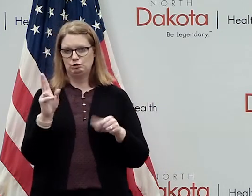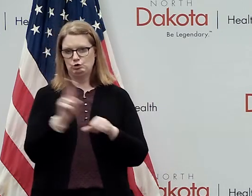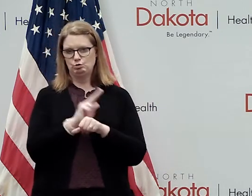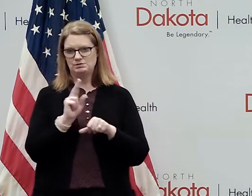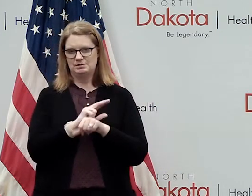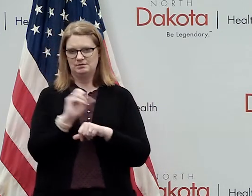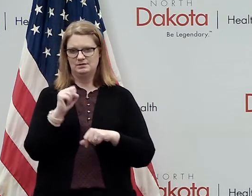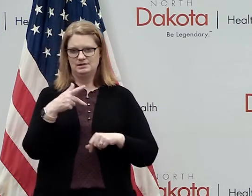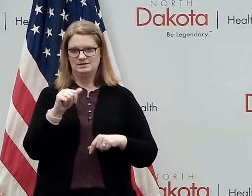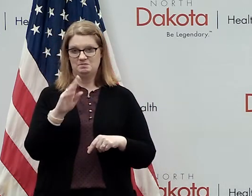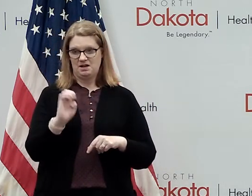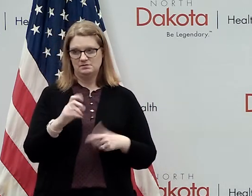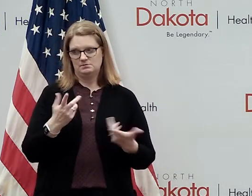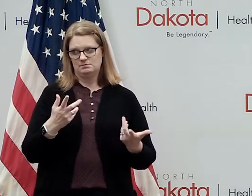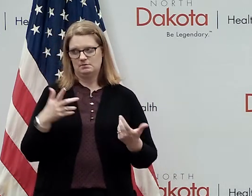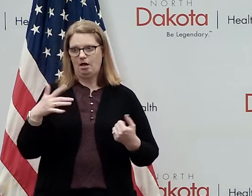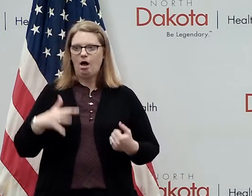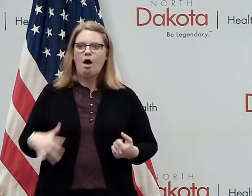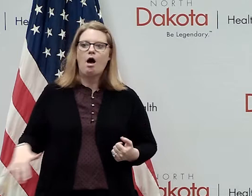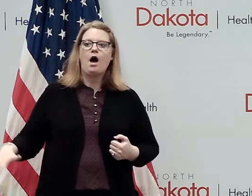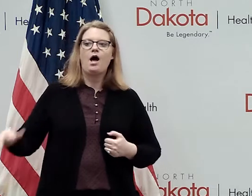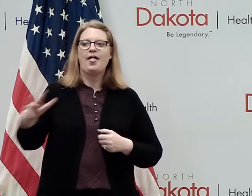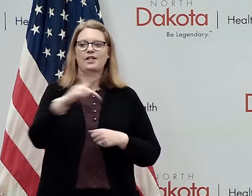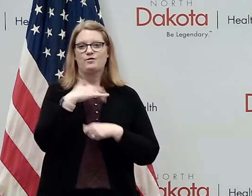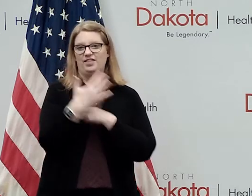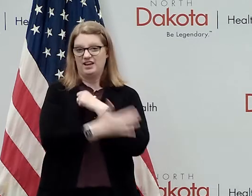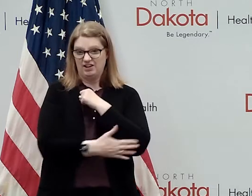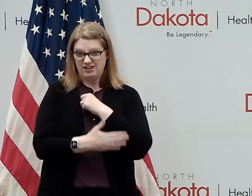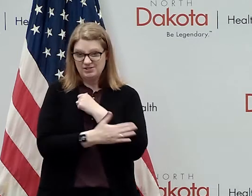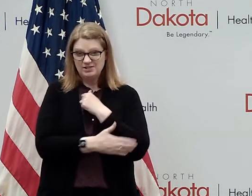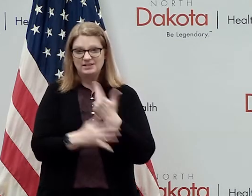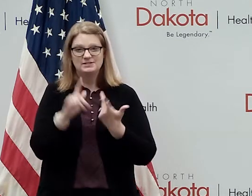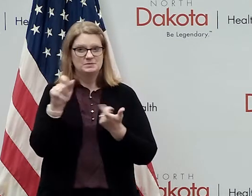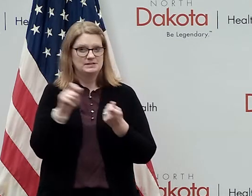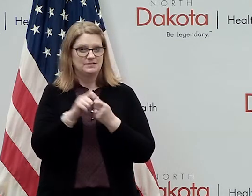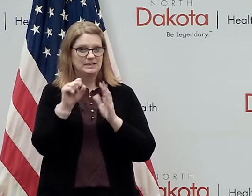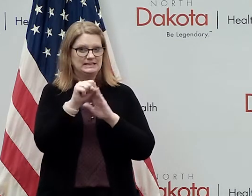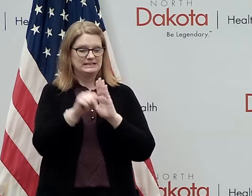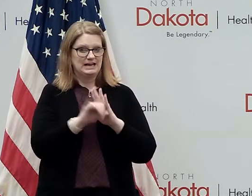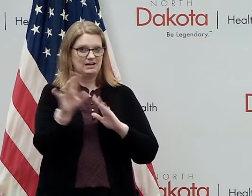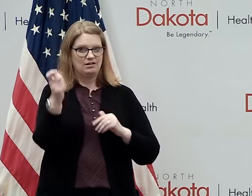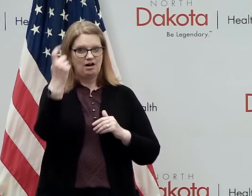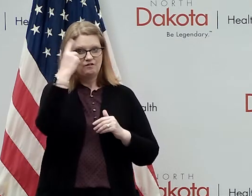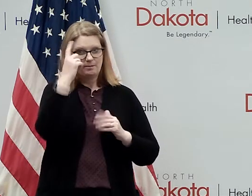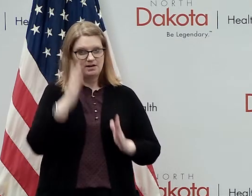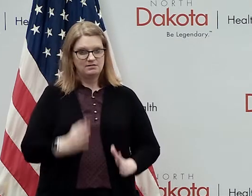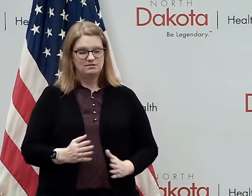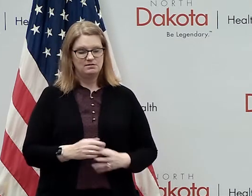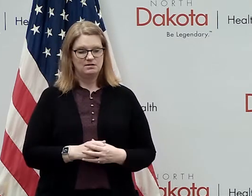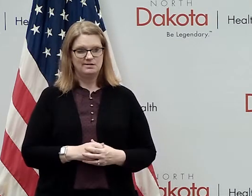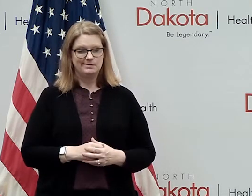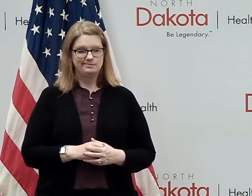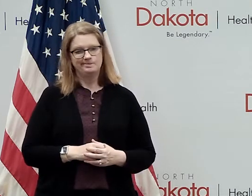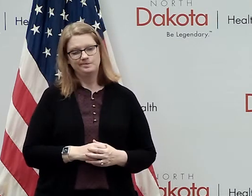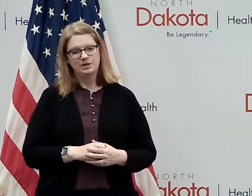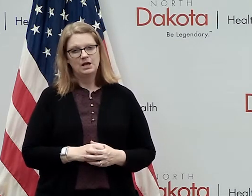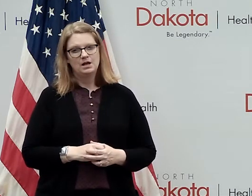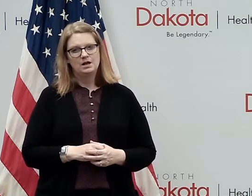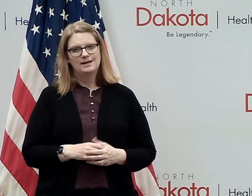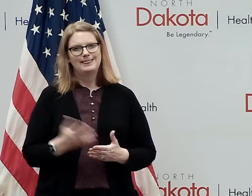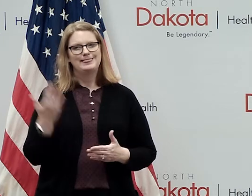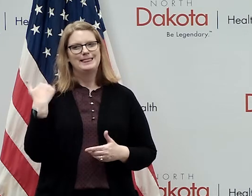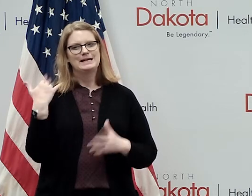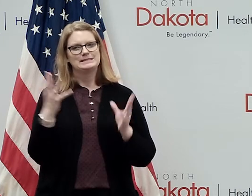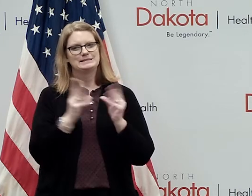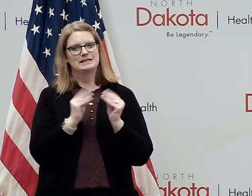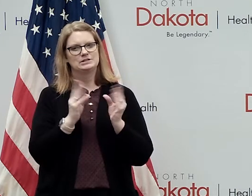think we're going to see this nationally. I think we're going to see it certainly in state government. We had the legislature